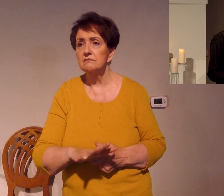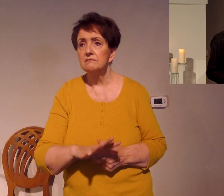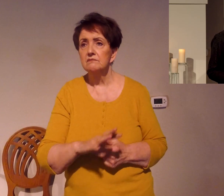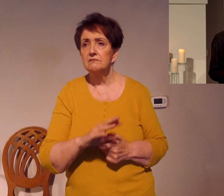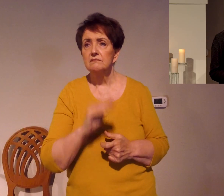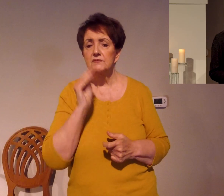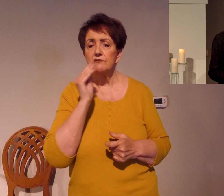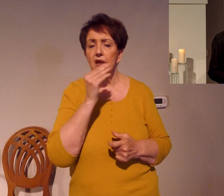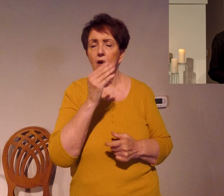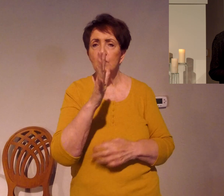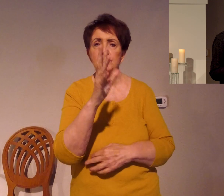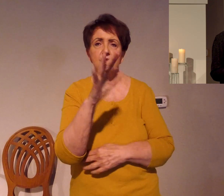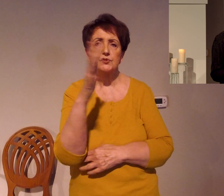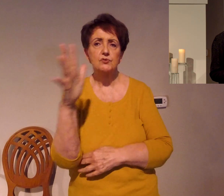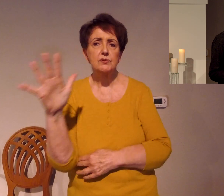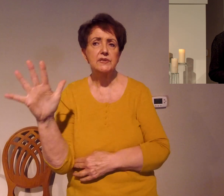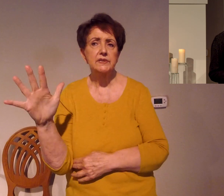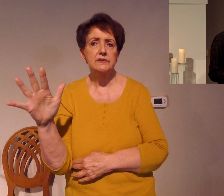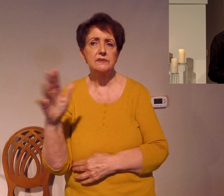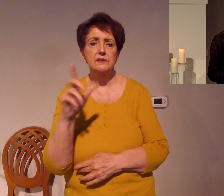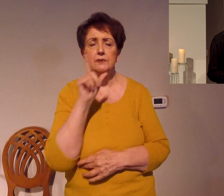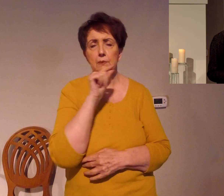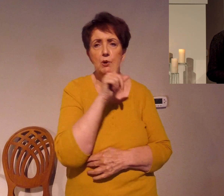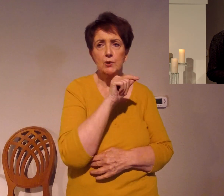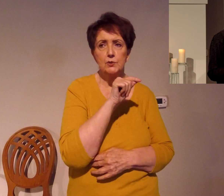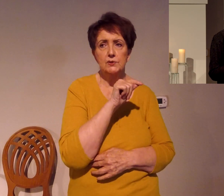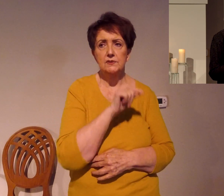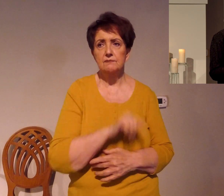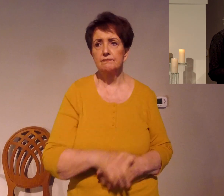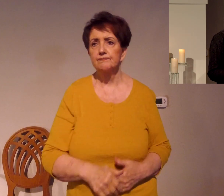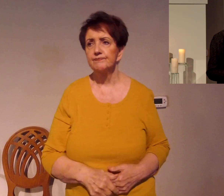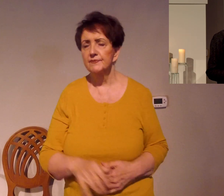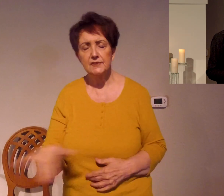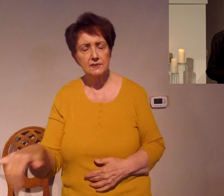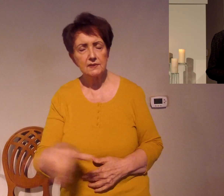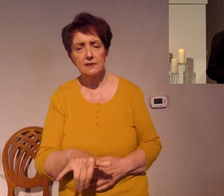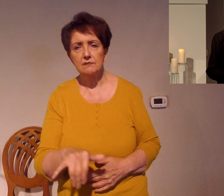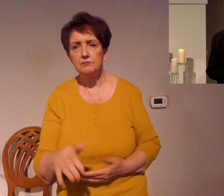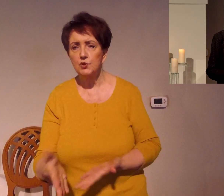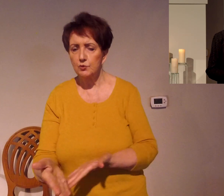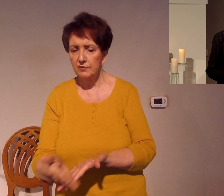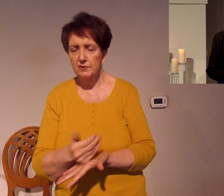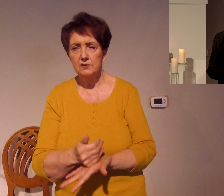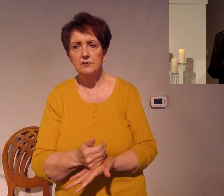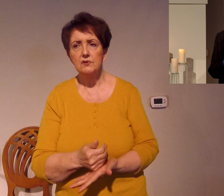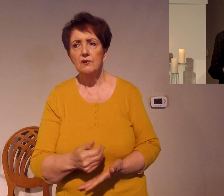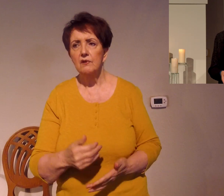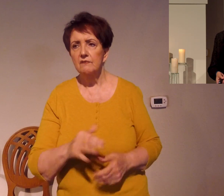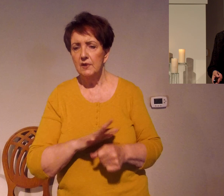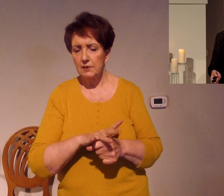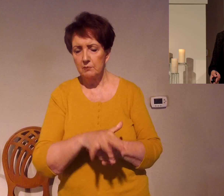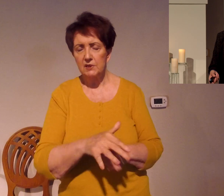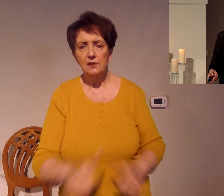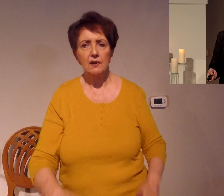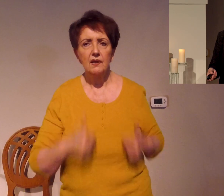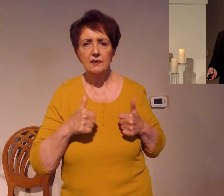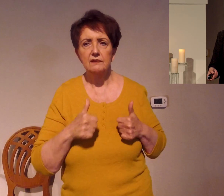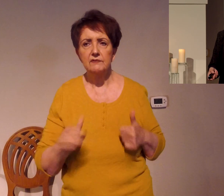and the trees and the birds. You deserve that abundant life. It is